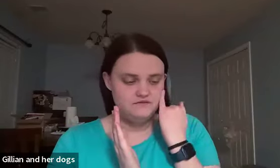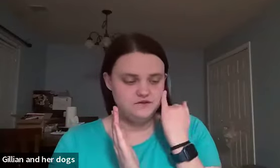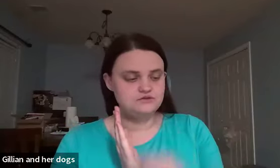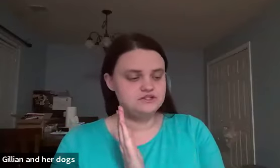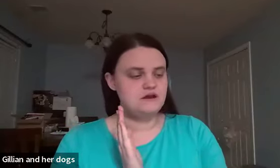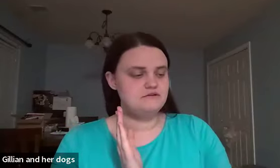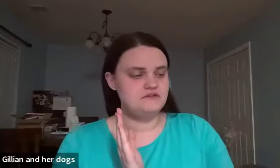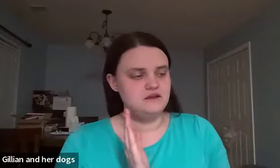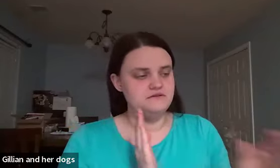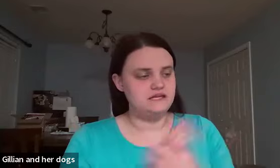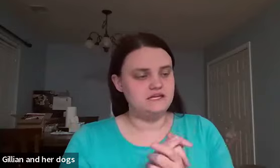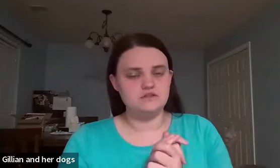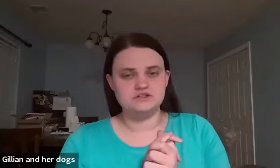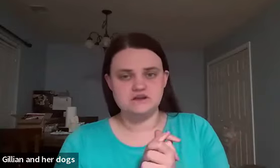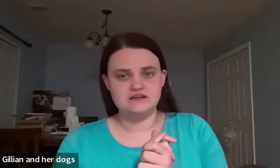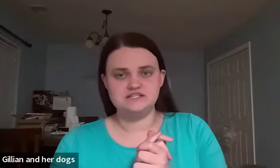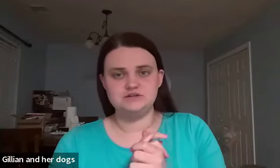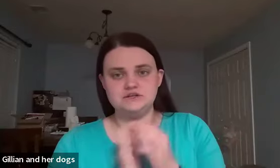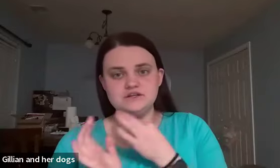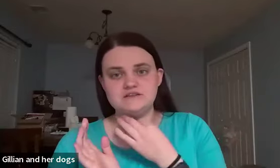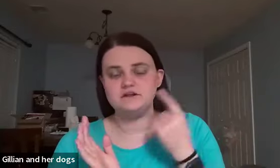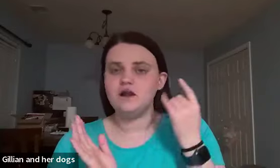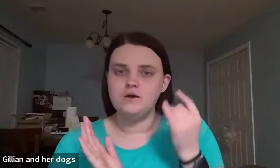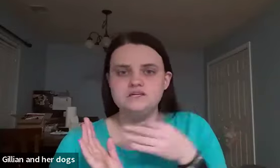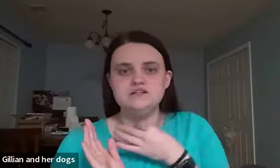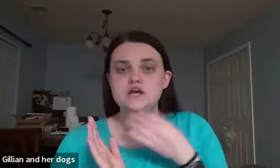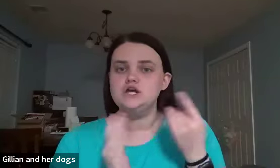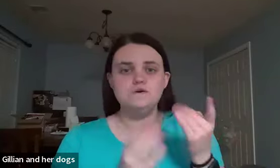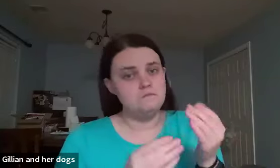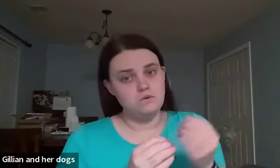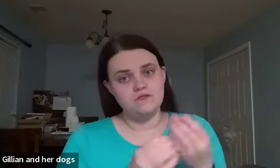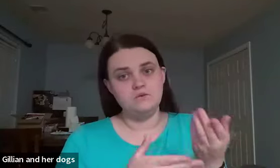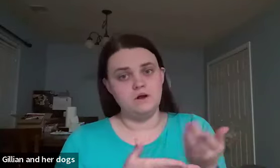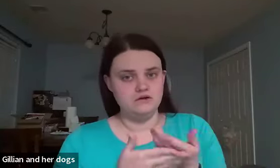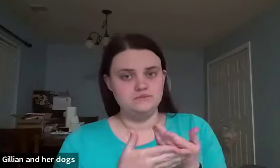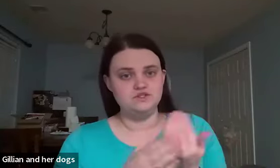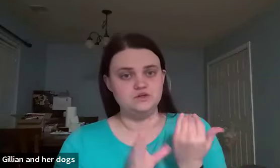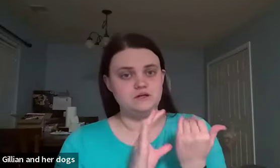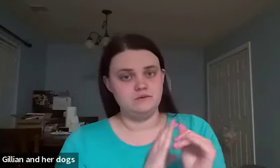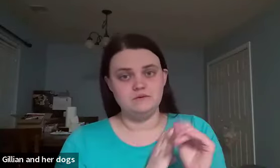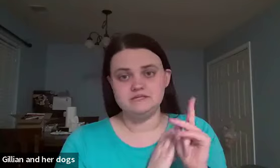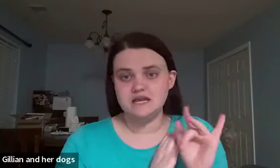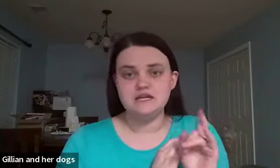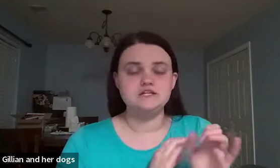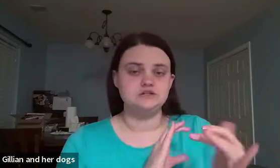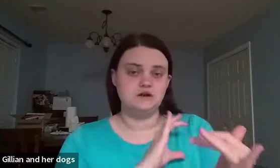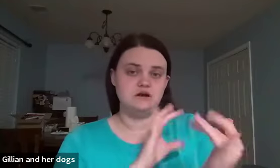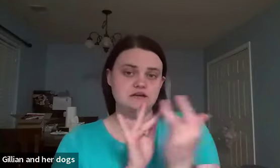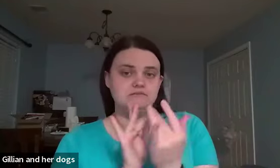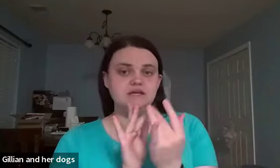if you do ever think of any other signs that you're curious of, you're like, oh, I'd be curious, you're more than welcome to email Miss Katie. She'll contact